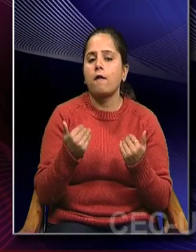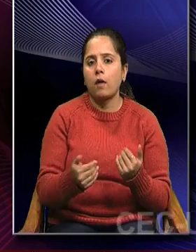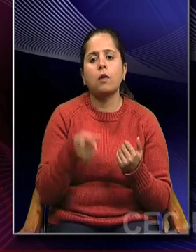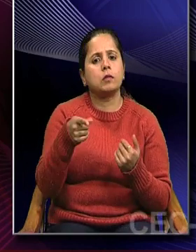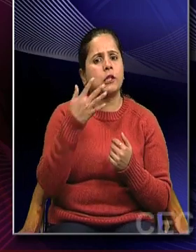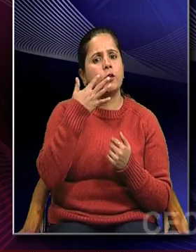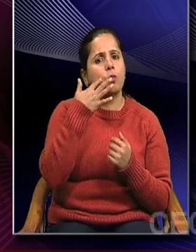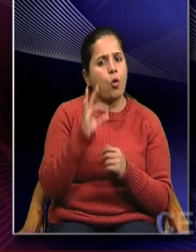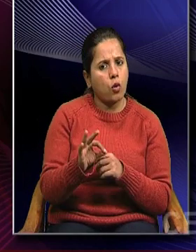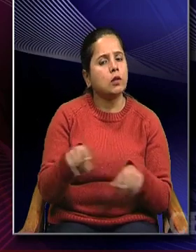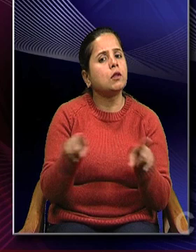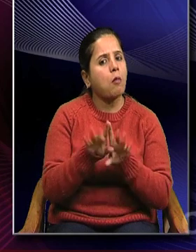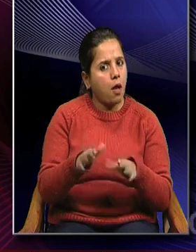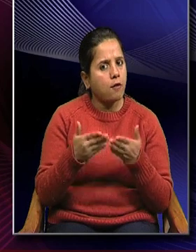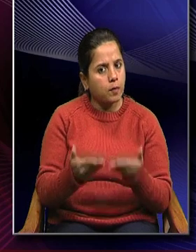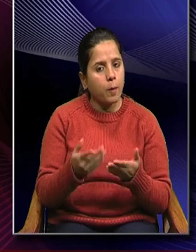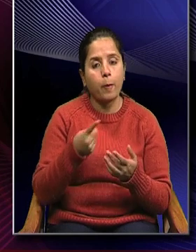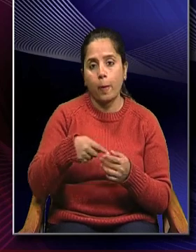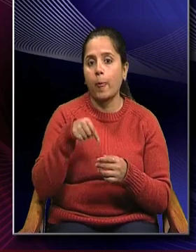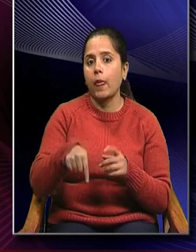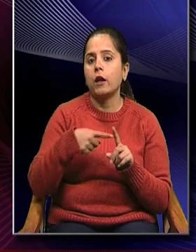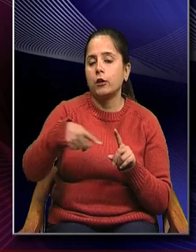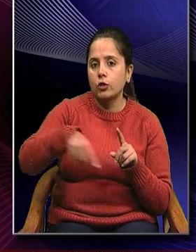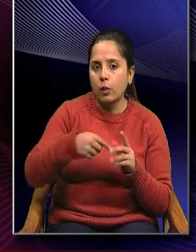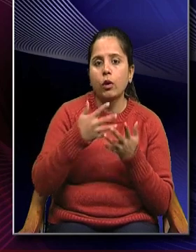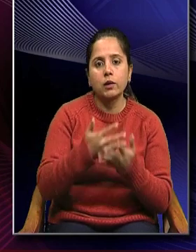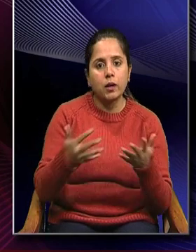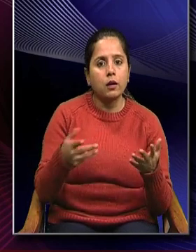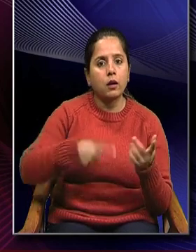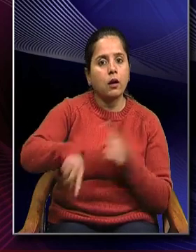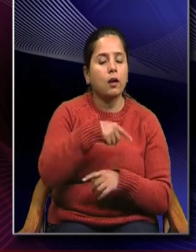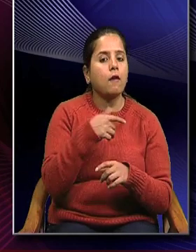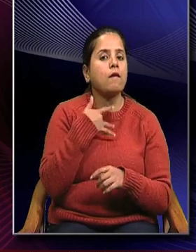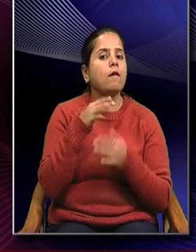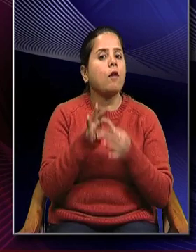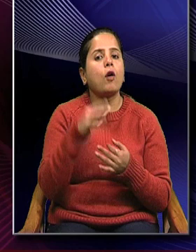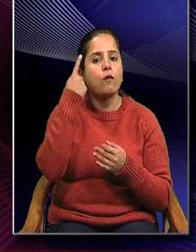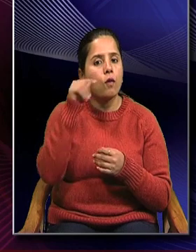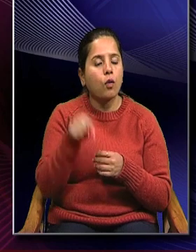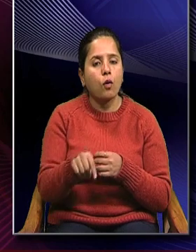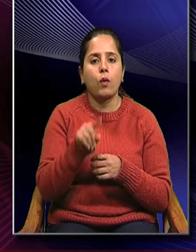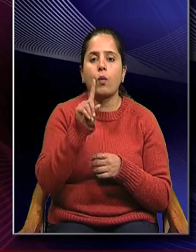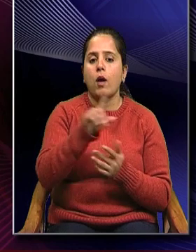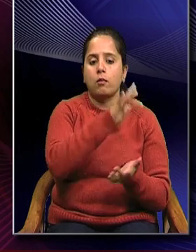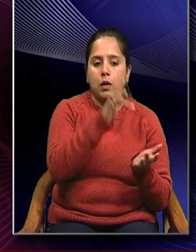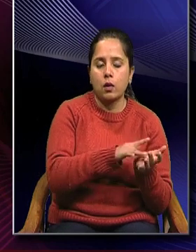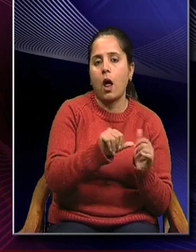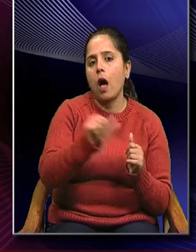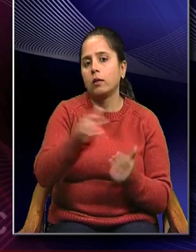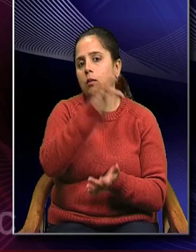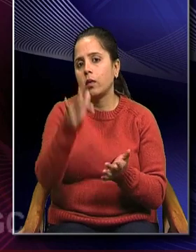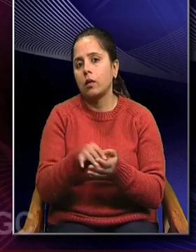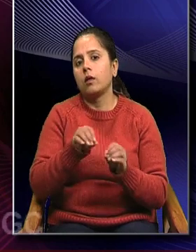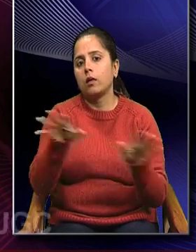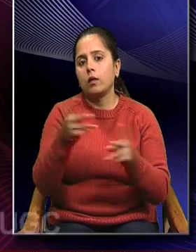was important as well, so as to transport the goods especially from one region to another. And